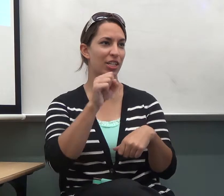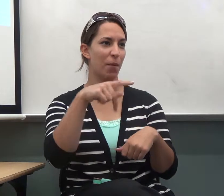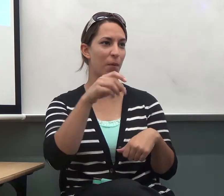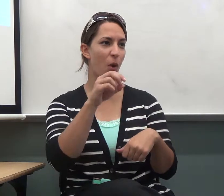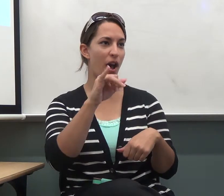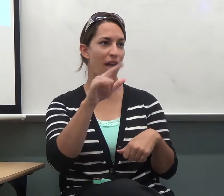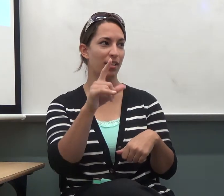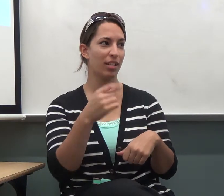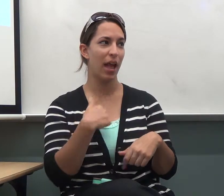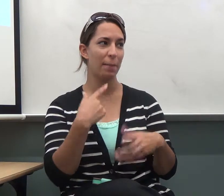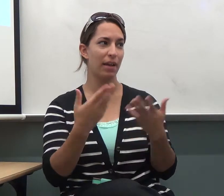Just kidding. Don't worry.